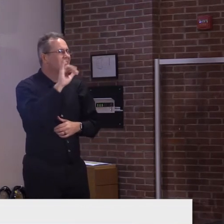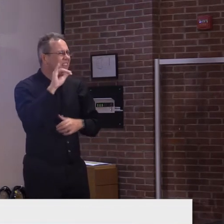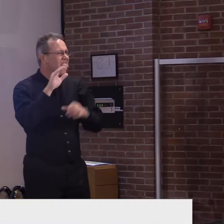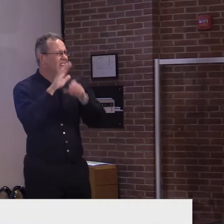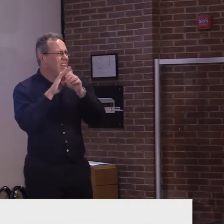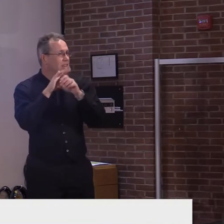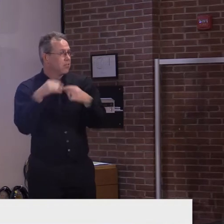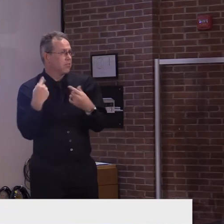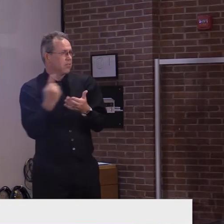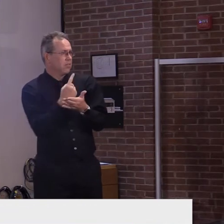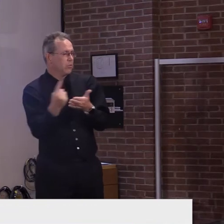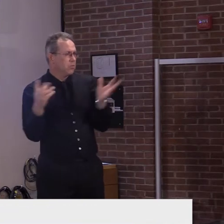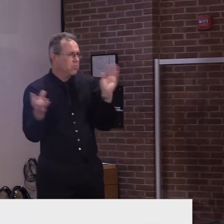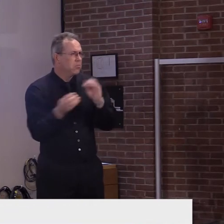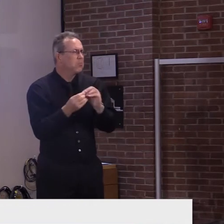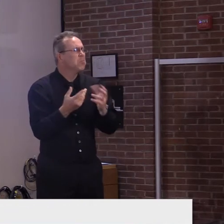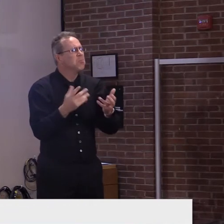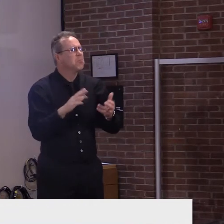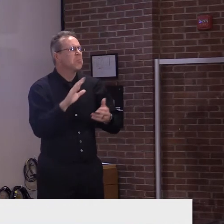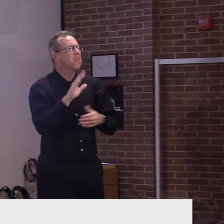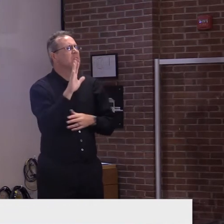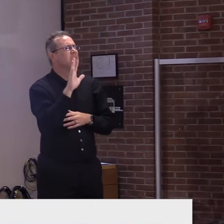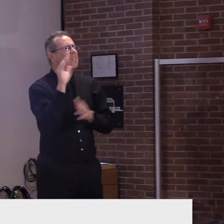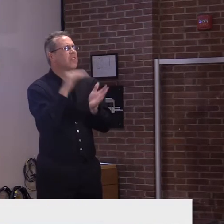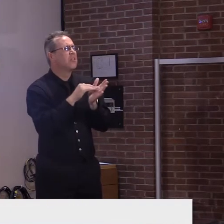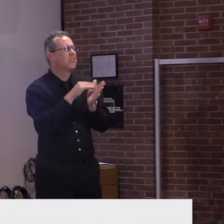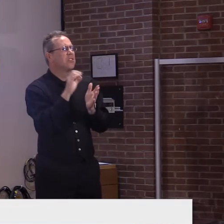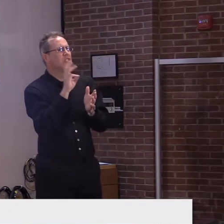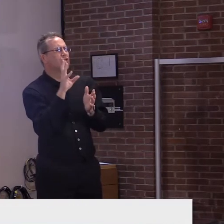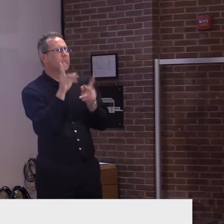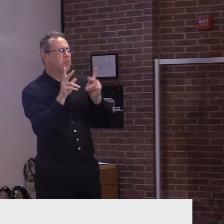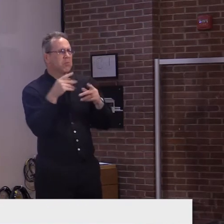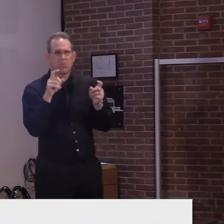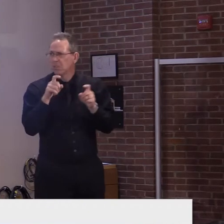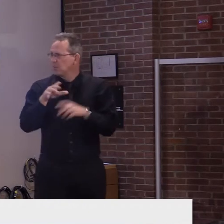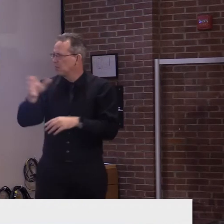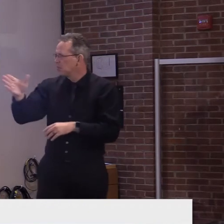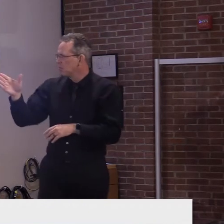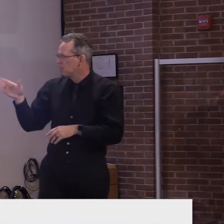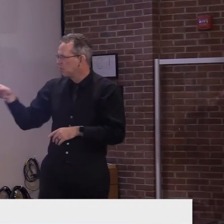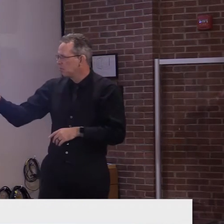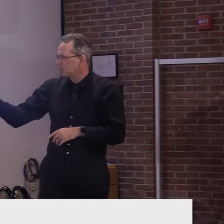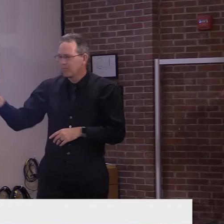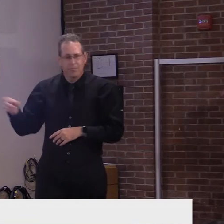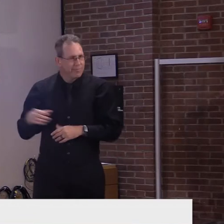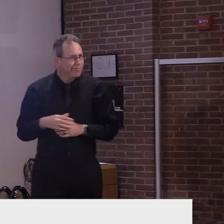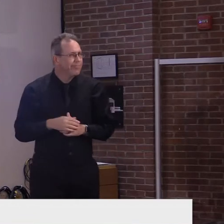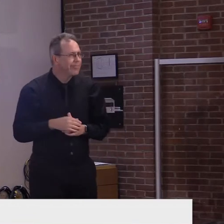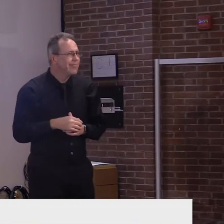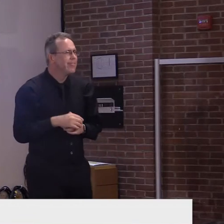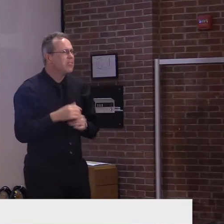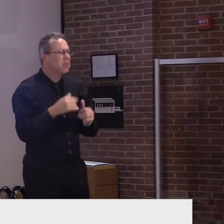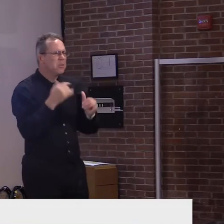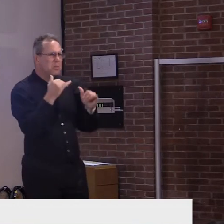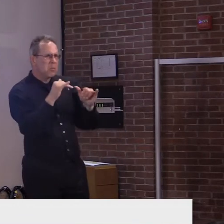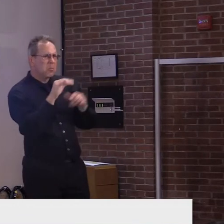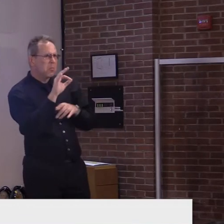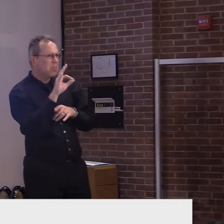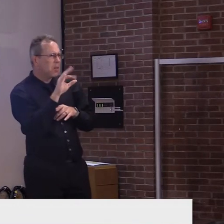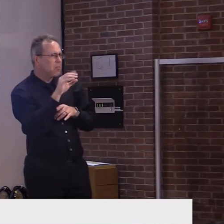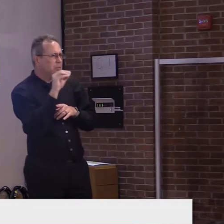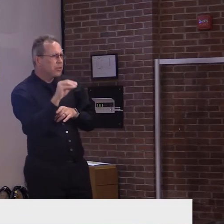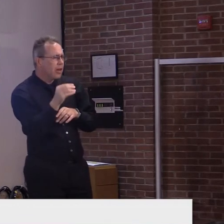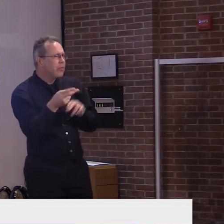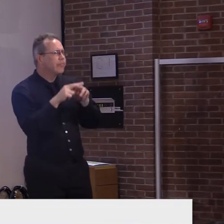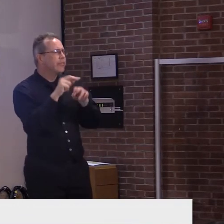week across the region compared to last week. That meant that the growth rate stayed at about 10%, so about the same growth rate as last week.